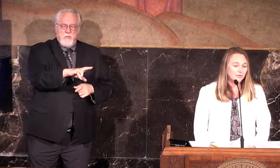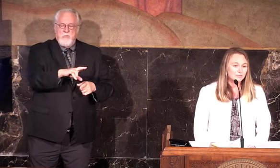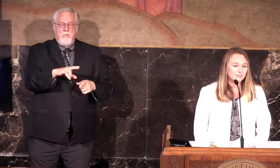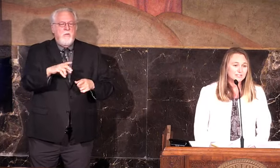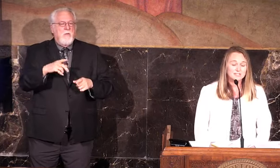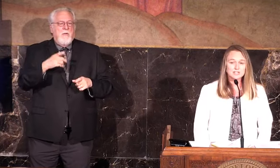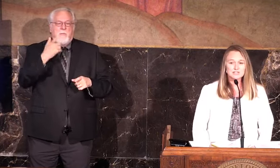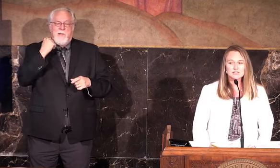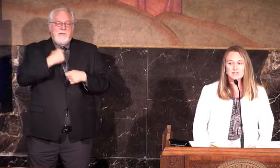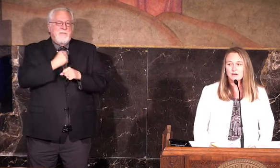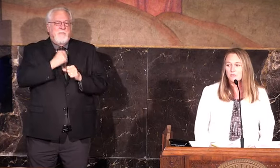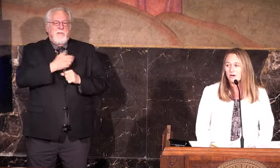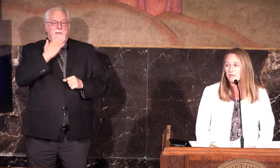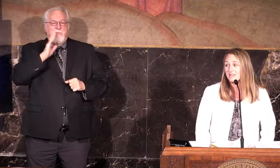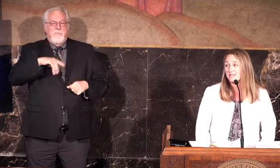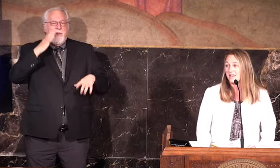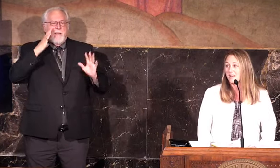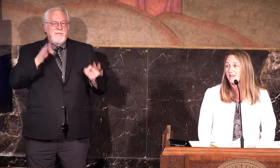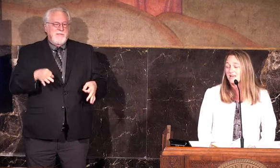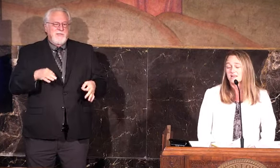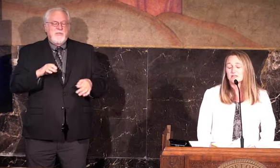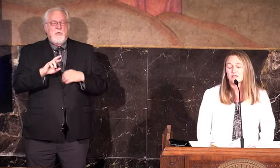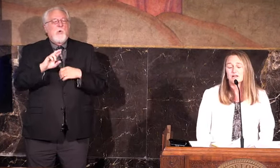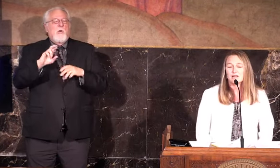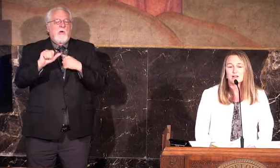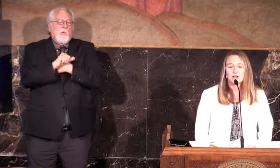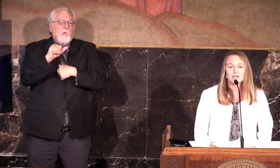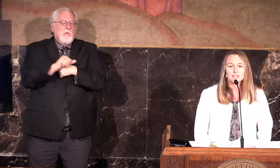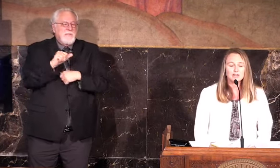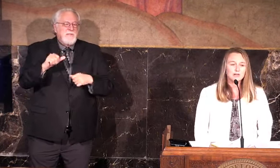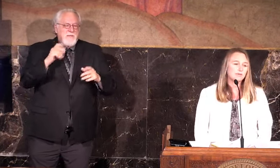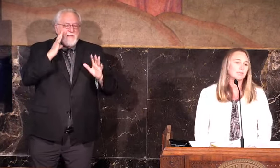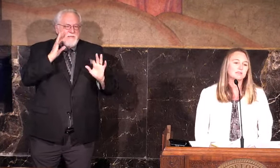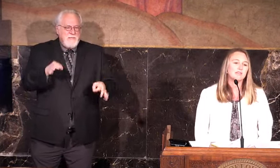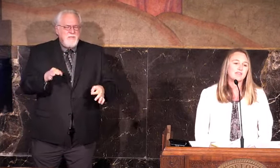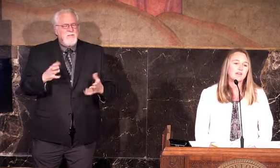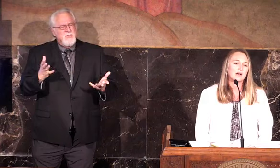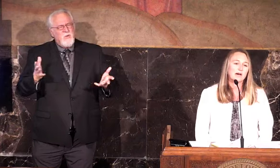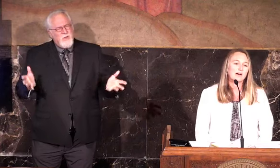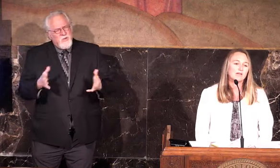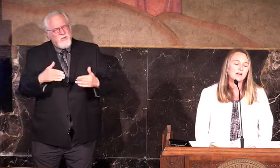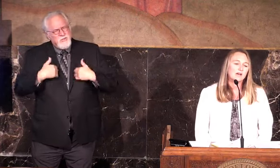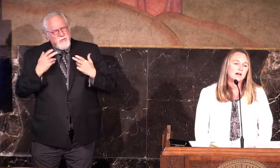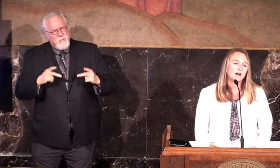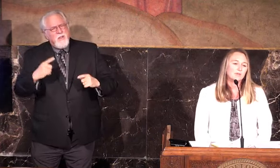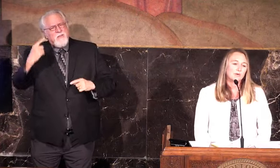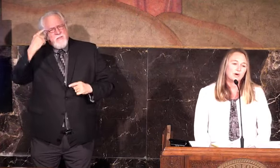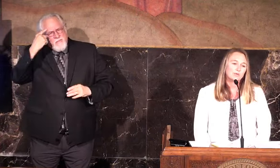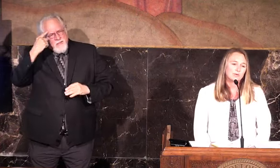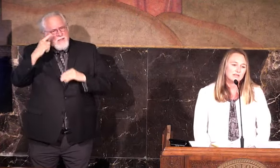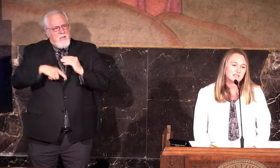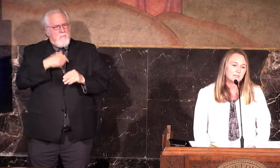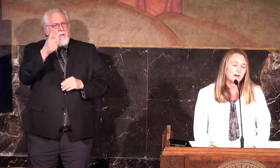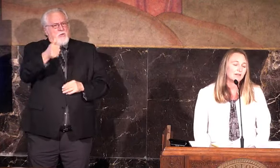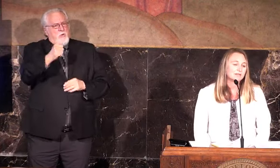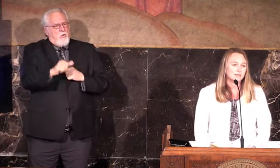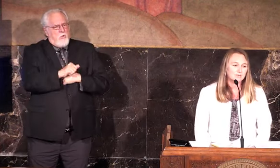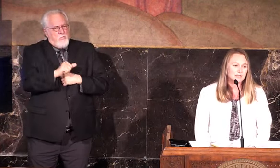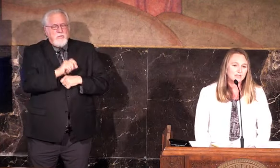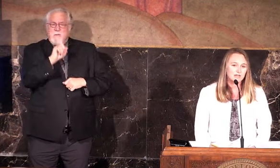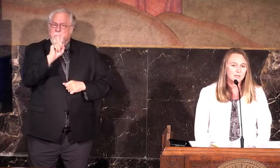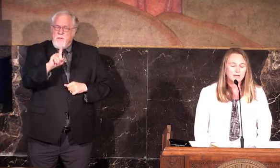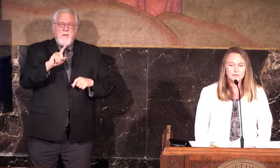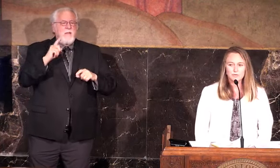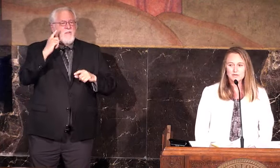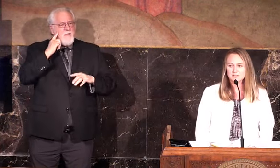making decisions that were risky. And so I encourage our young people to think about your own risk, but also